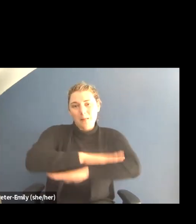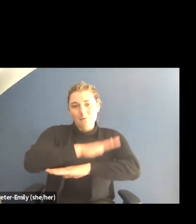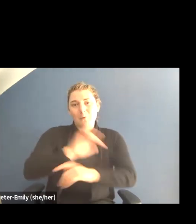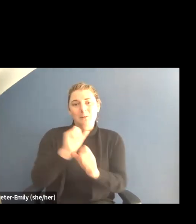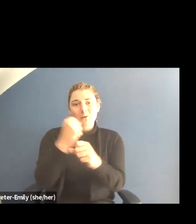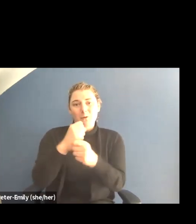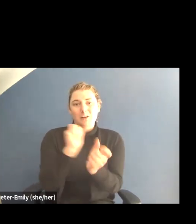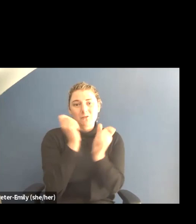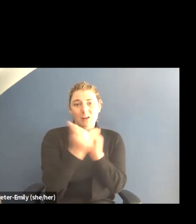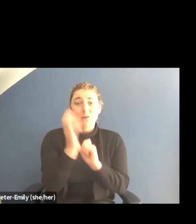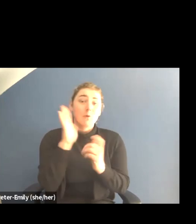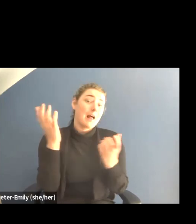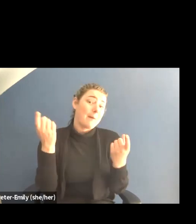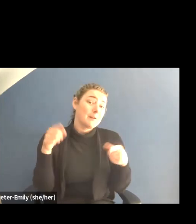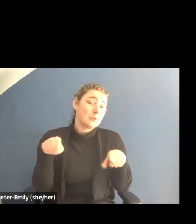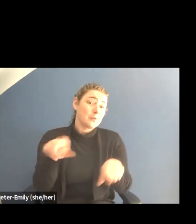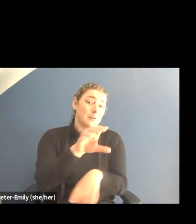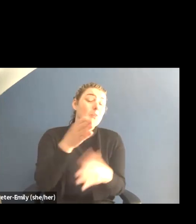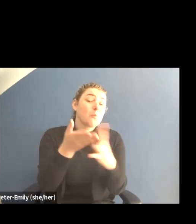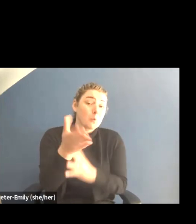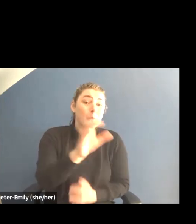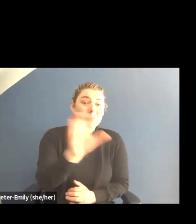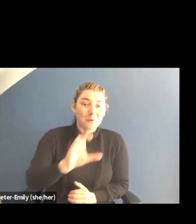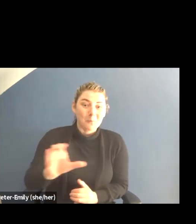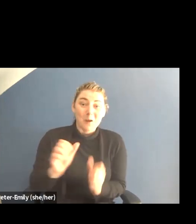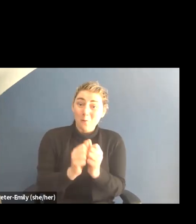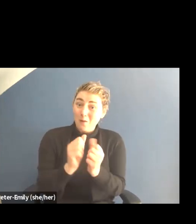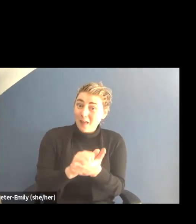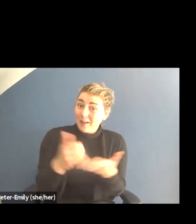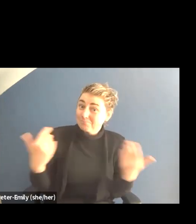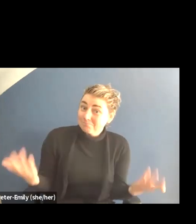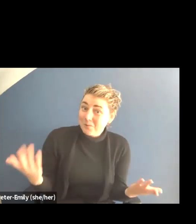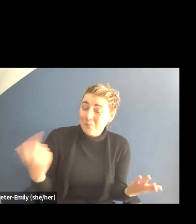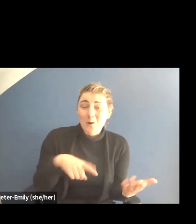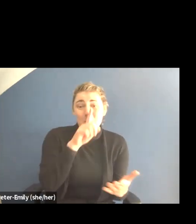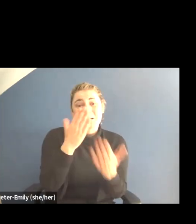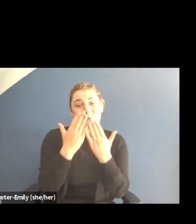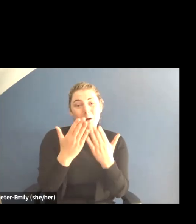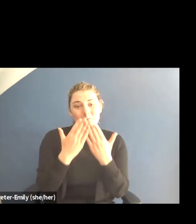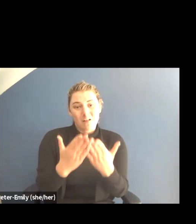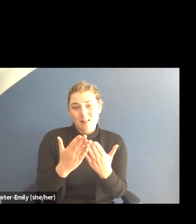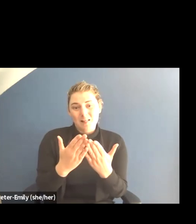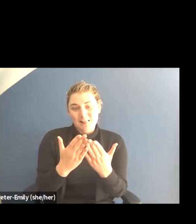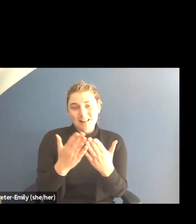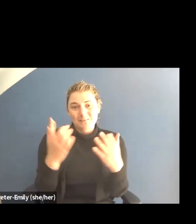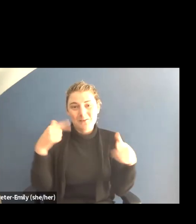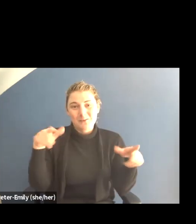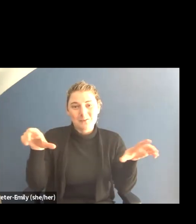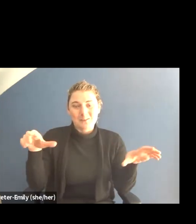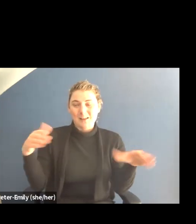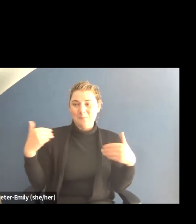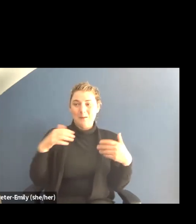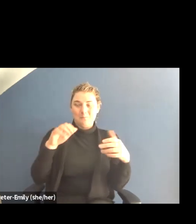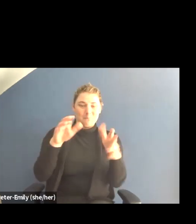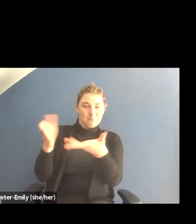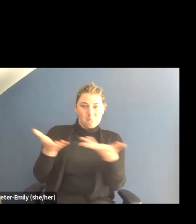happening online via Zoom. With that, we are so grateful to be holding this space with all of you